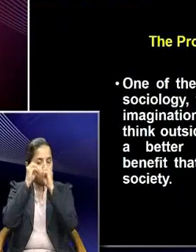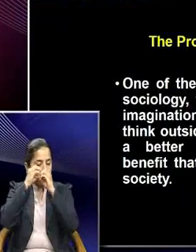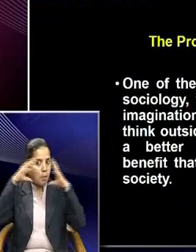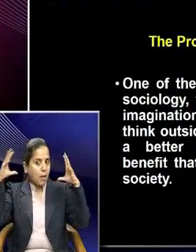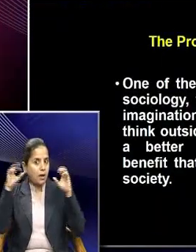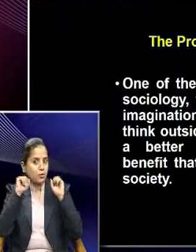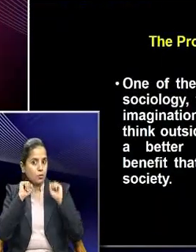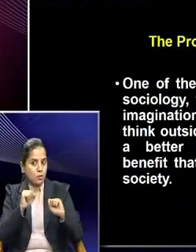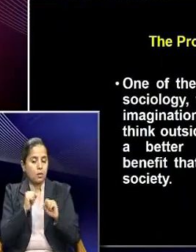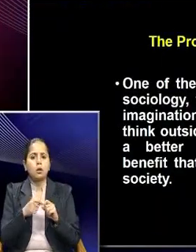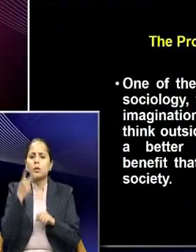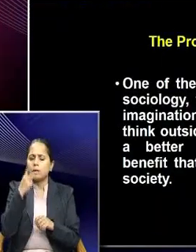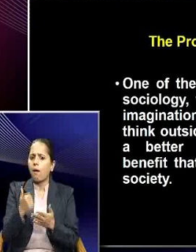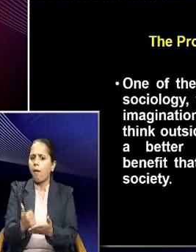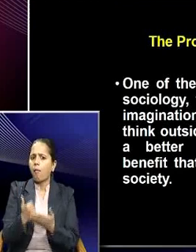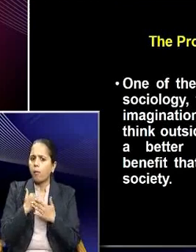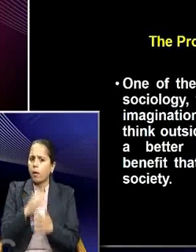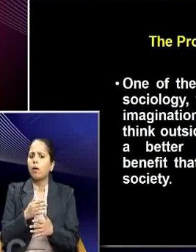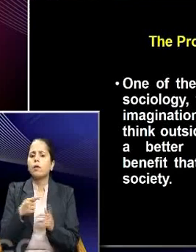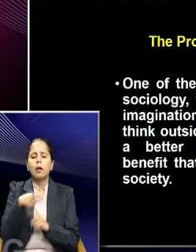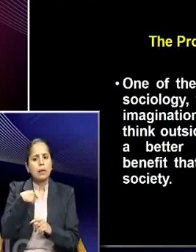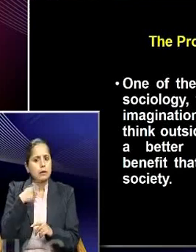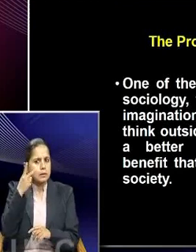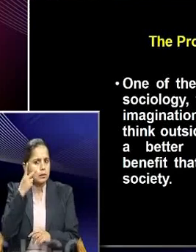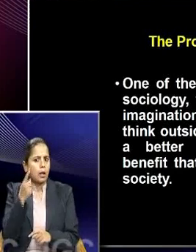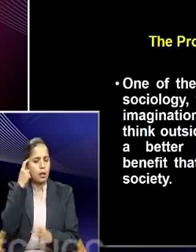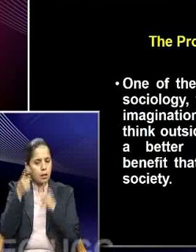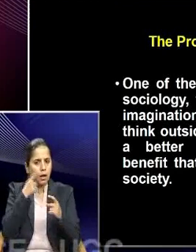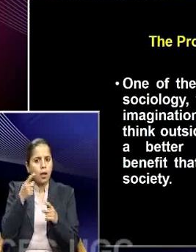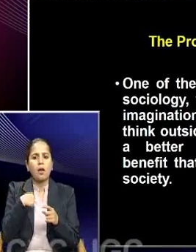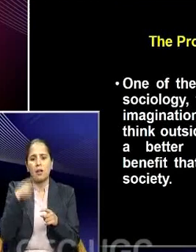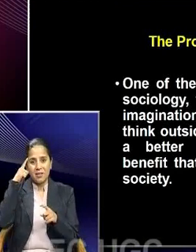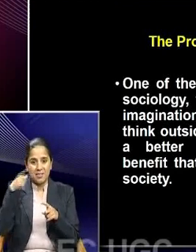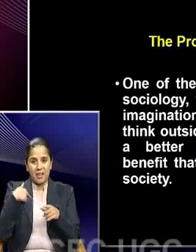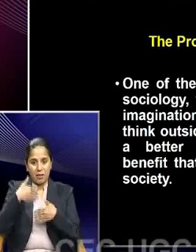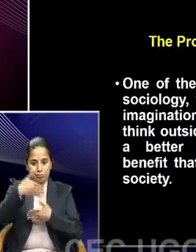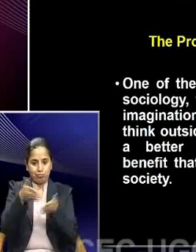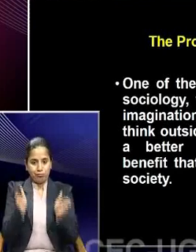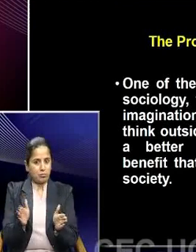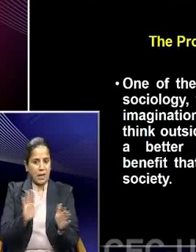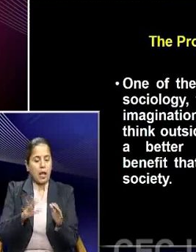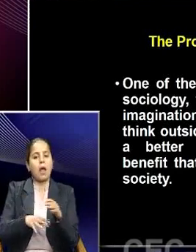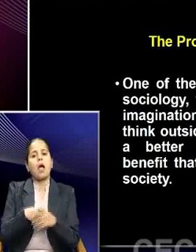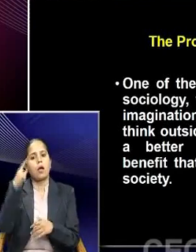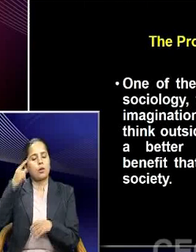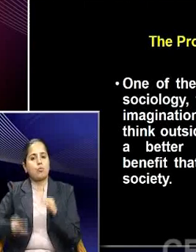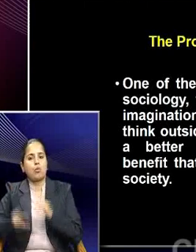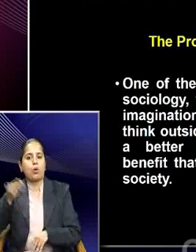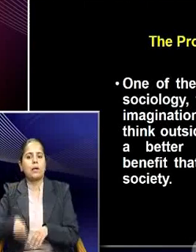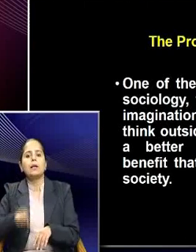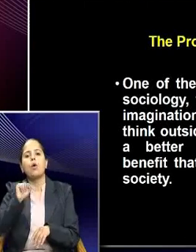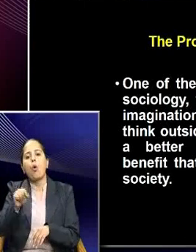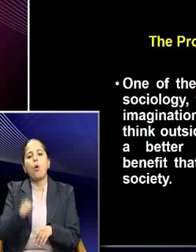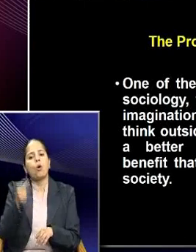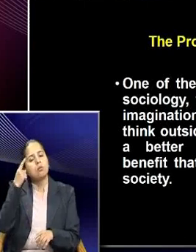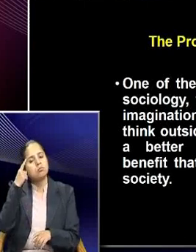imagination, is it helps to see and think outside the box. So there is a debunking motive.